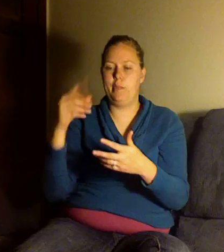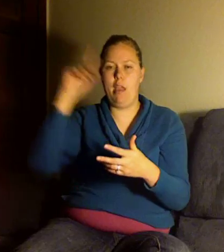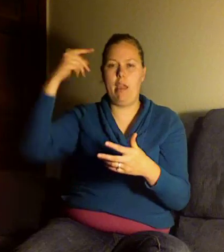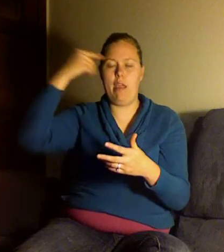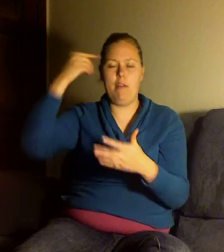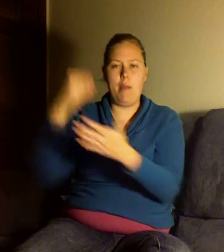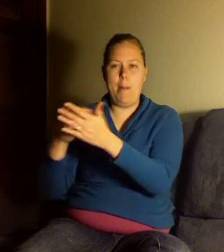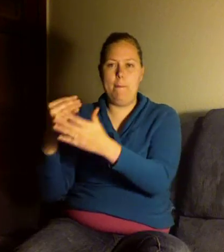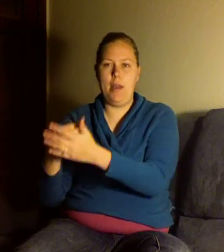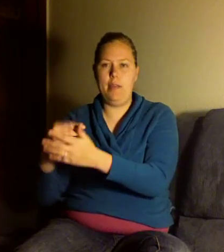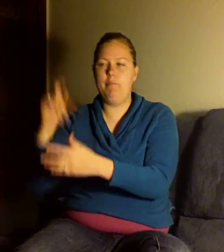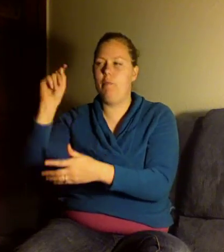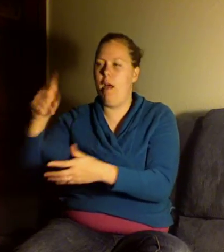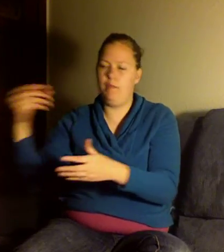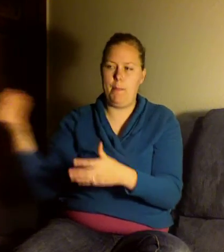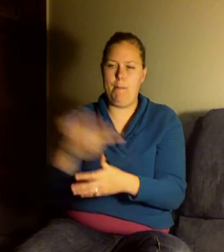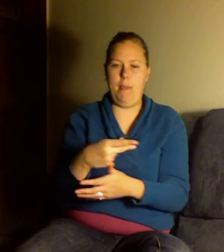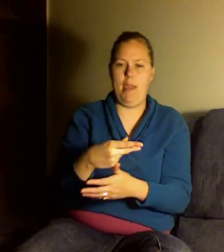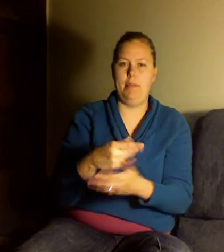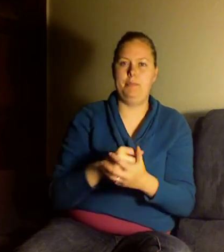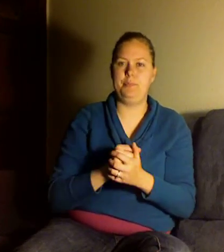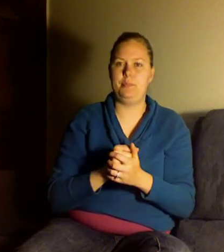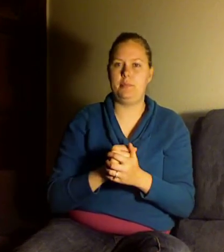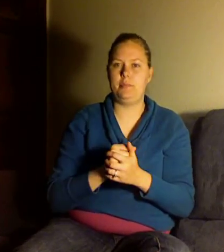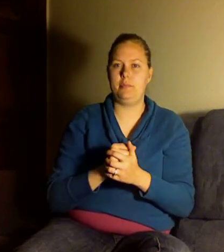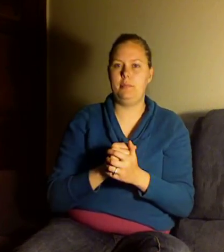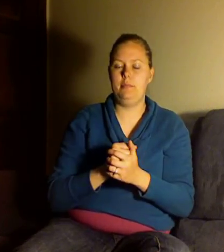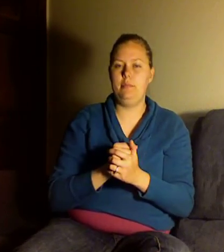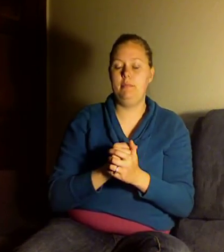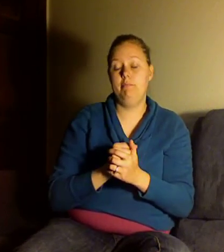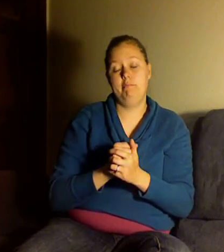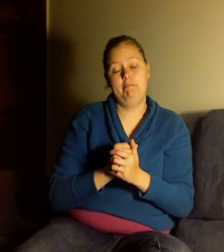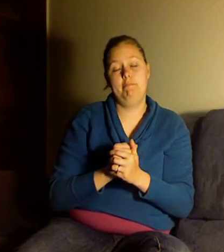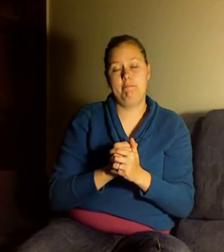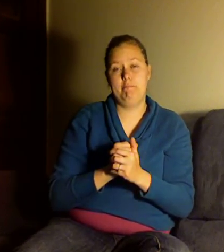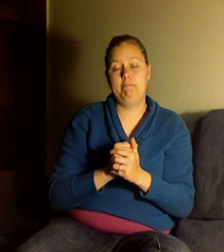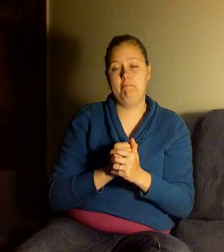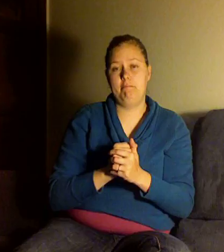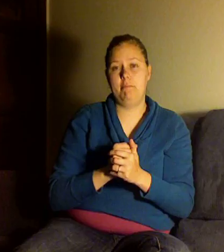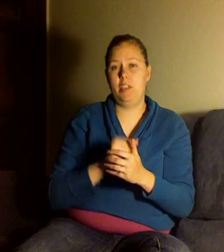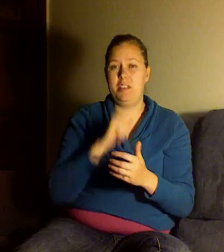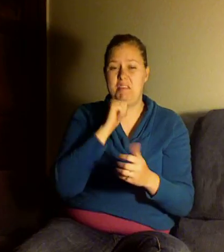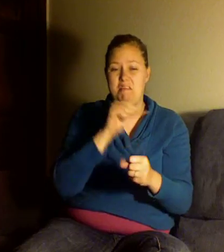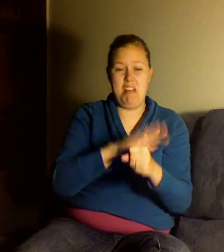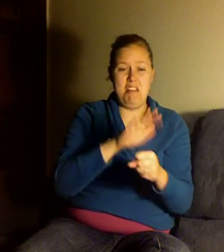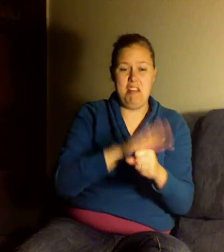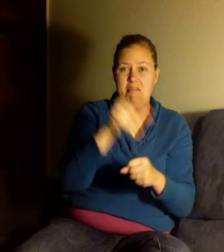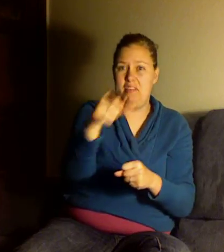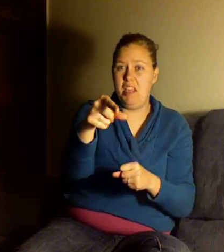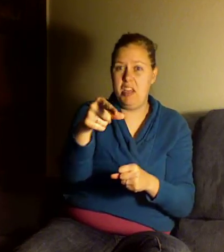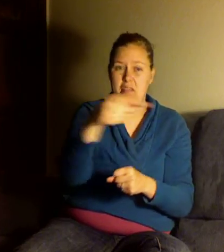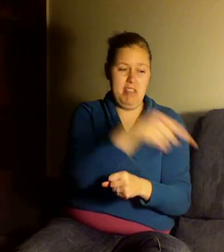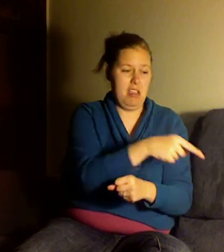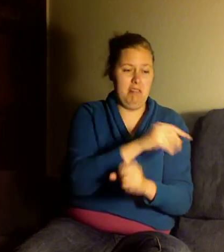have enough revenue coming from the FICA tax and you don't have enough money from the Social Security Trust. So other parts of